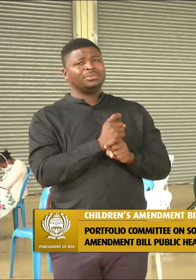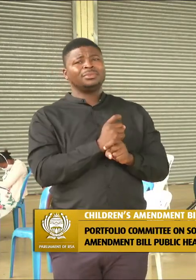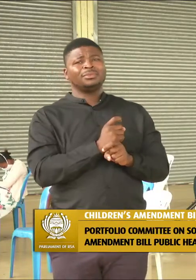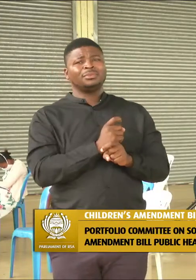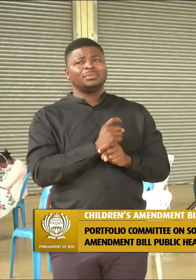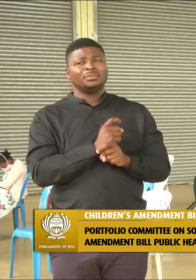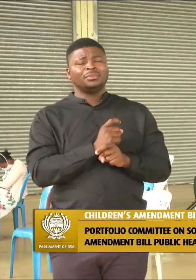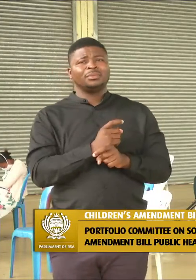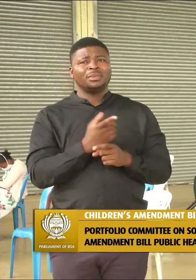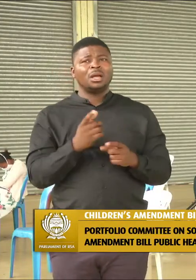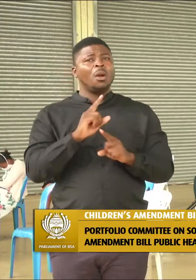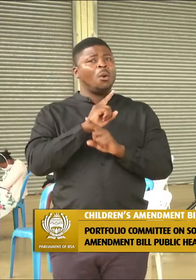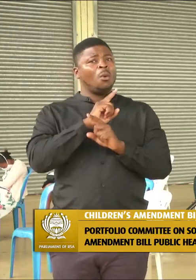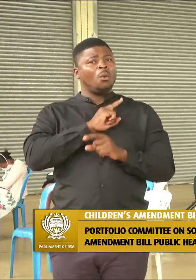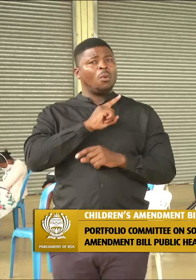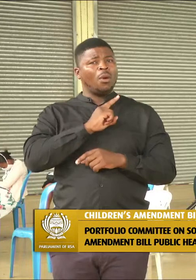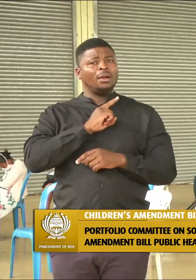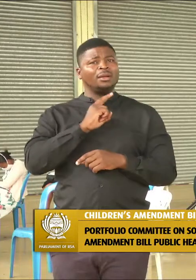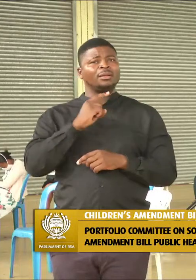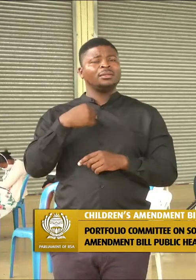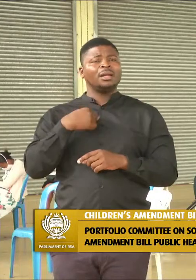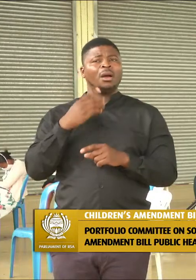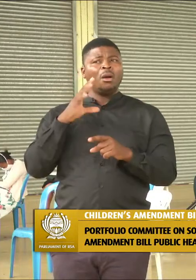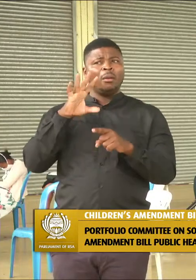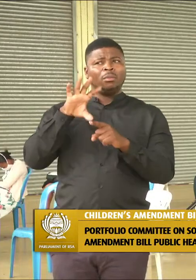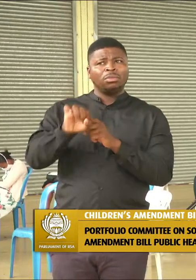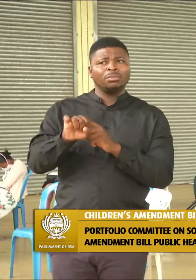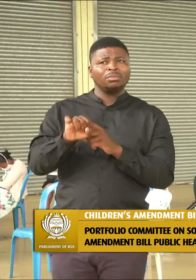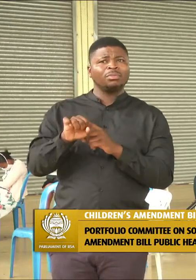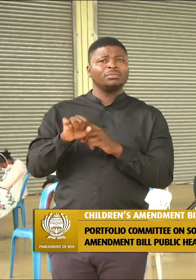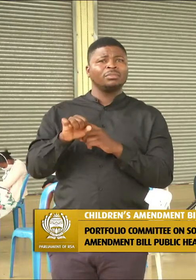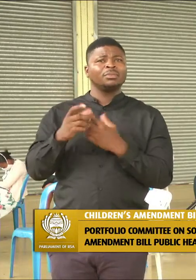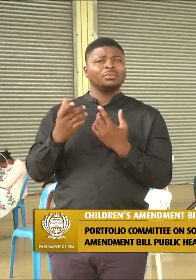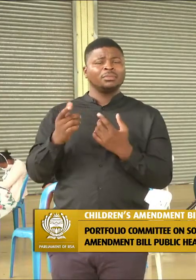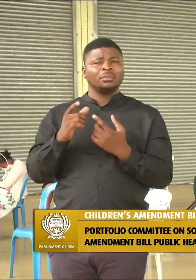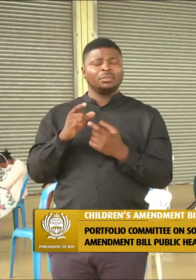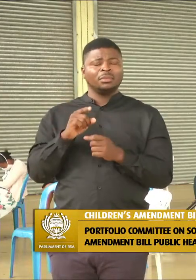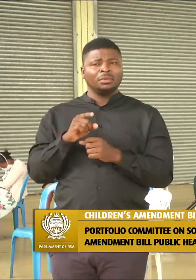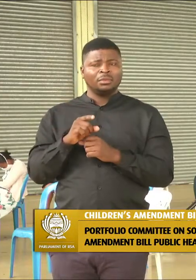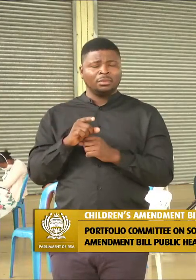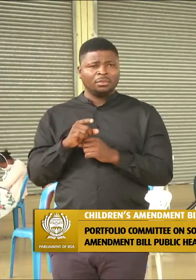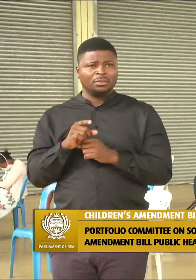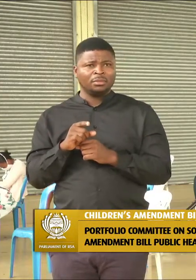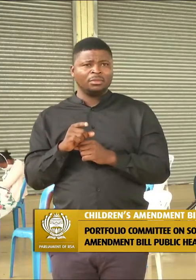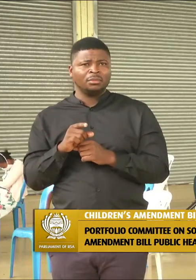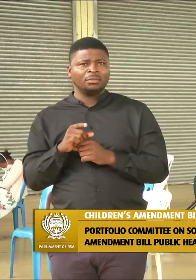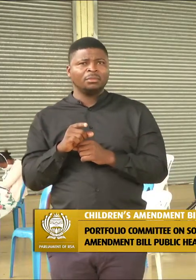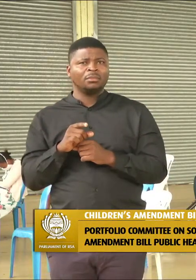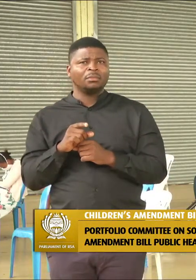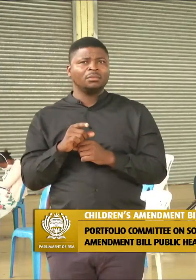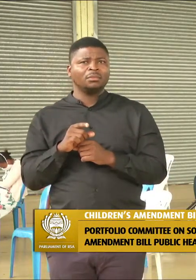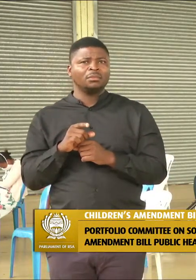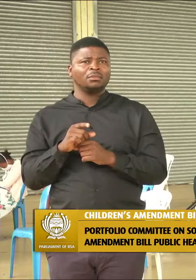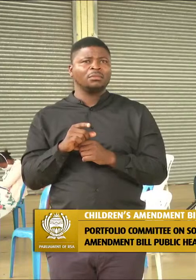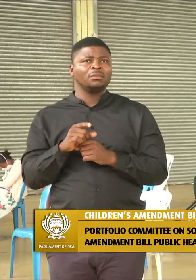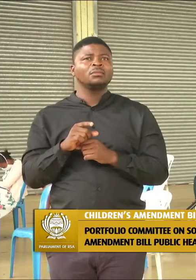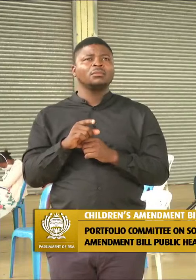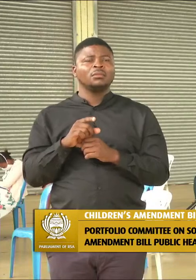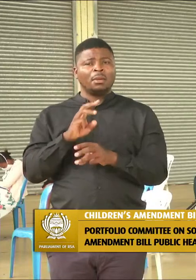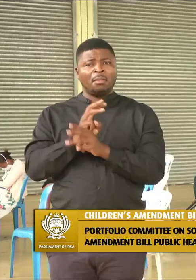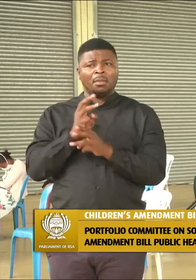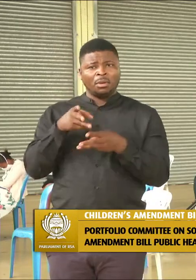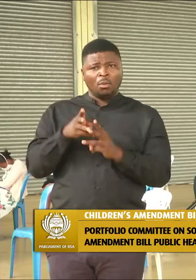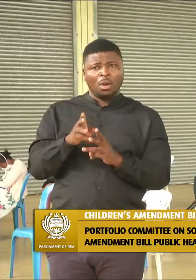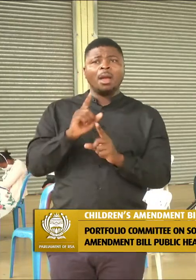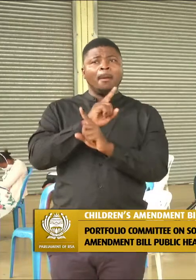I realize that it's not the mother that I'm against ngoba ngiyazi ukuthi akuyena umama lo engilwa naye la. for the good